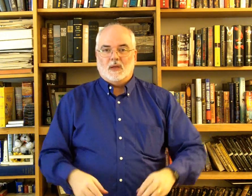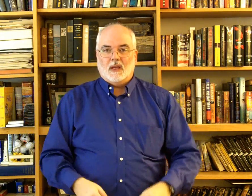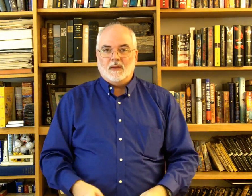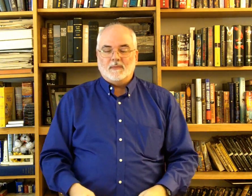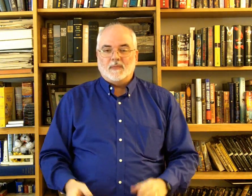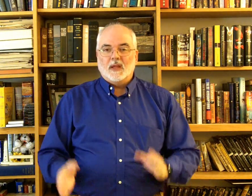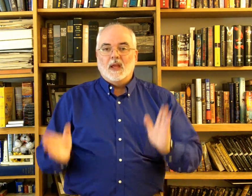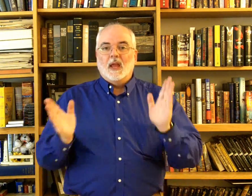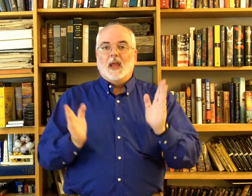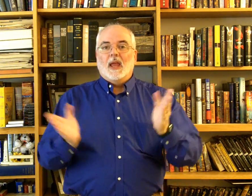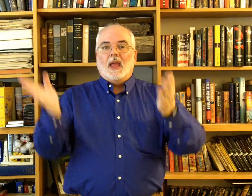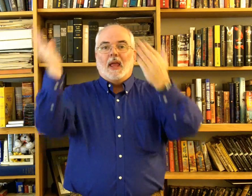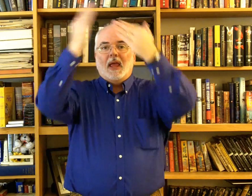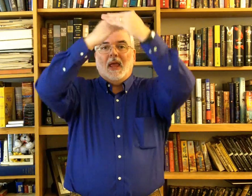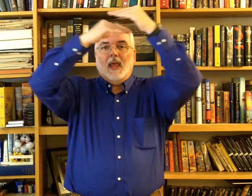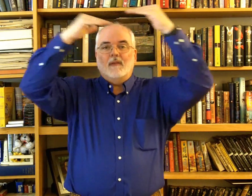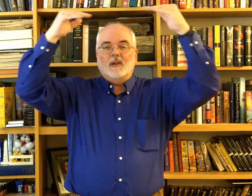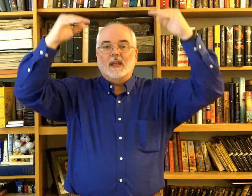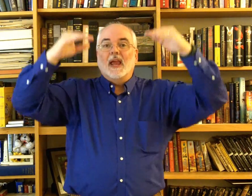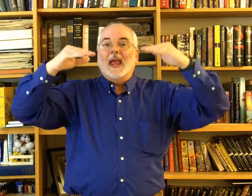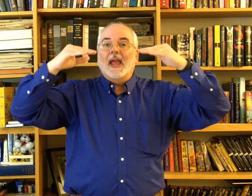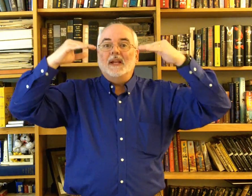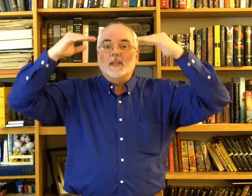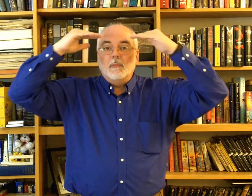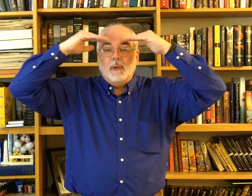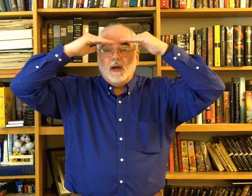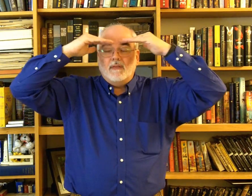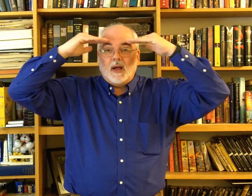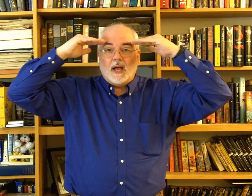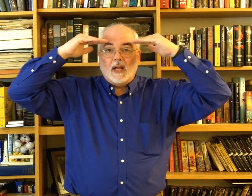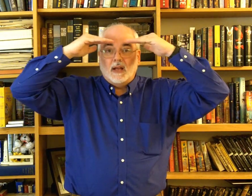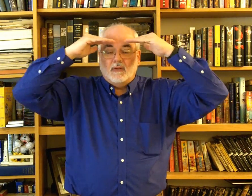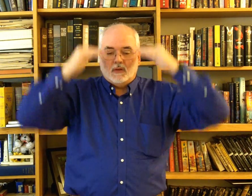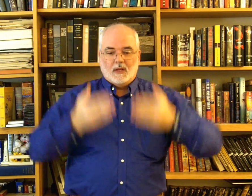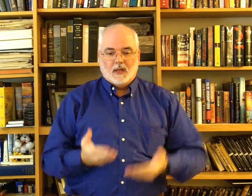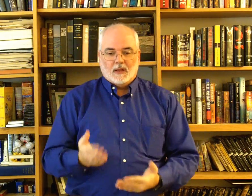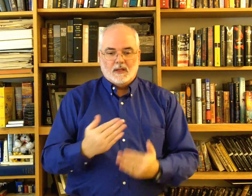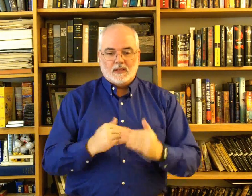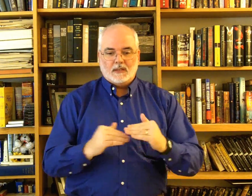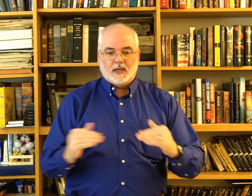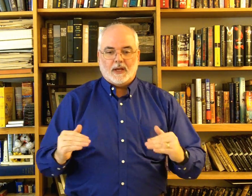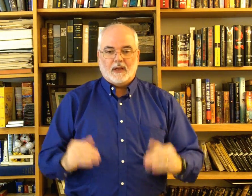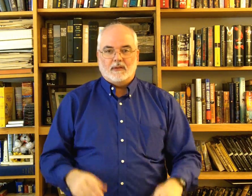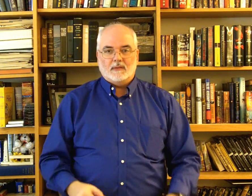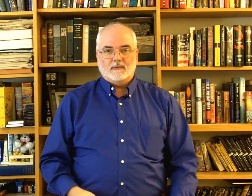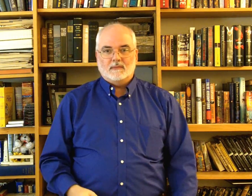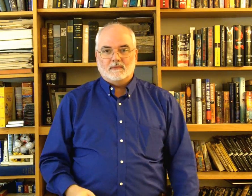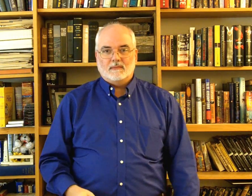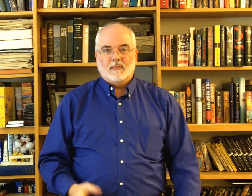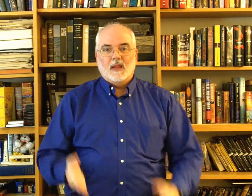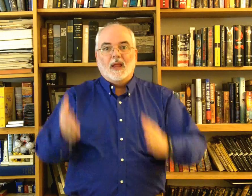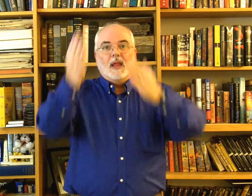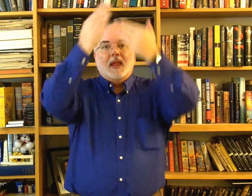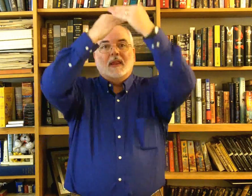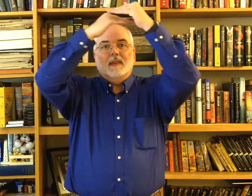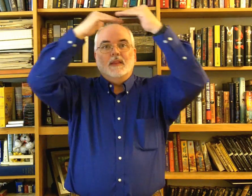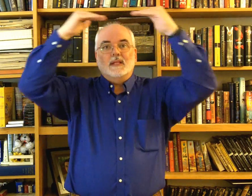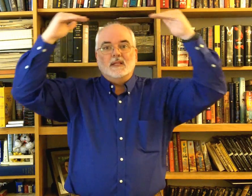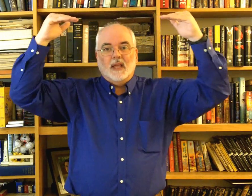Okay? Heavenly. And it's above eye level. This is not heaven. This is heaven.